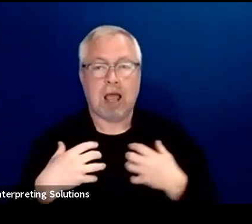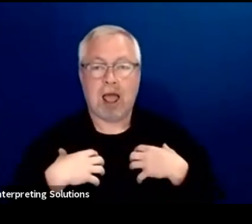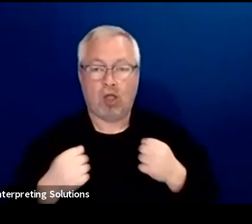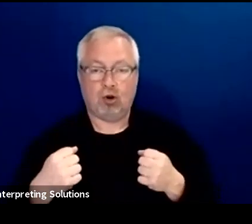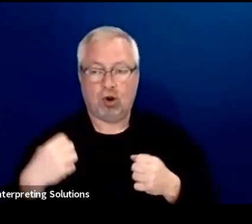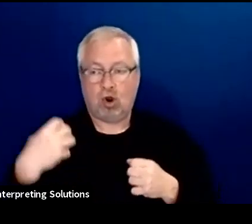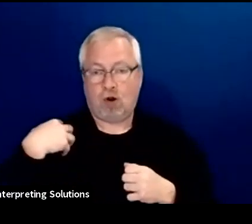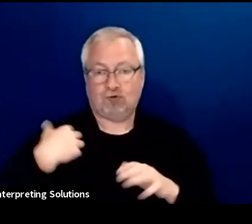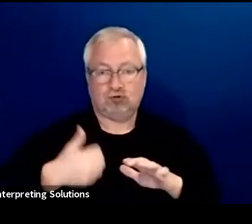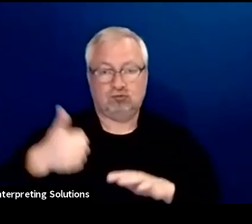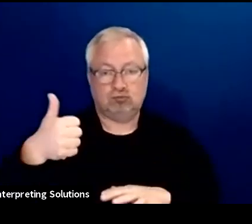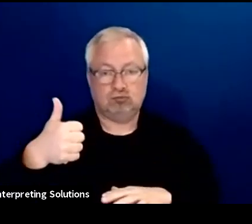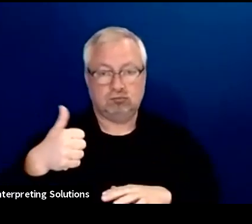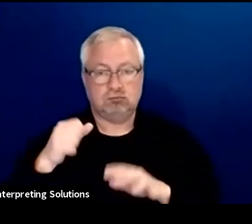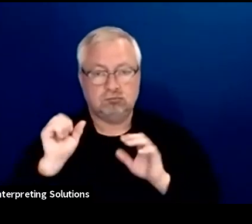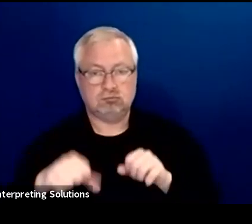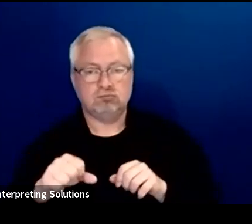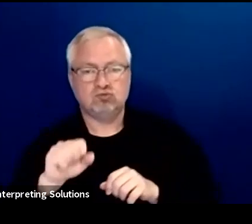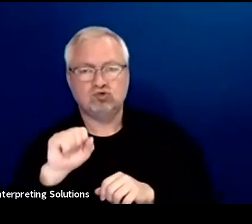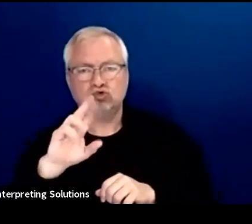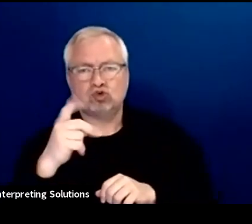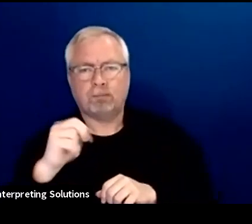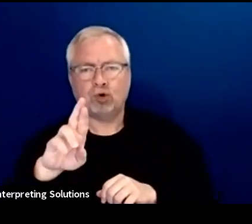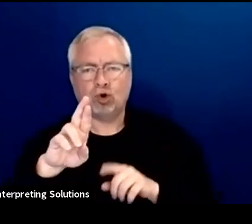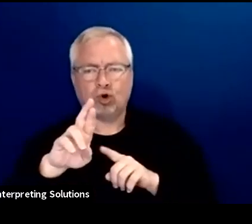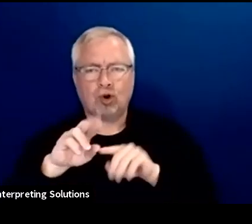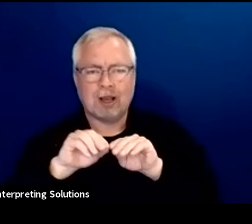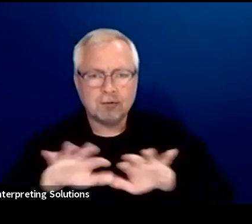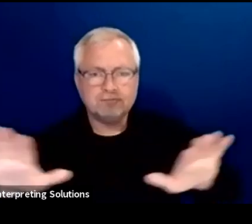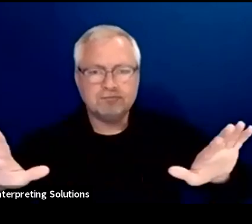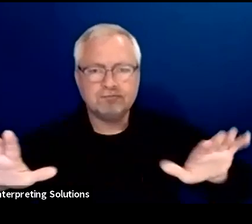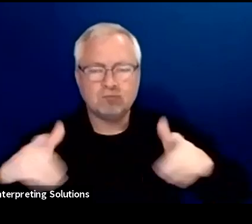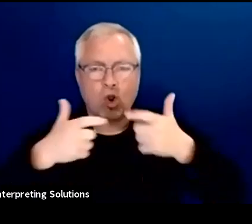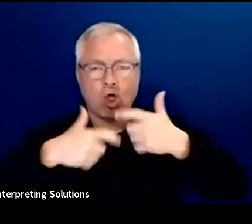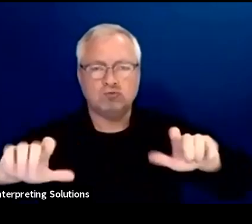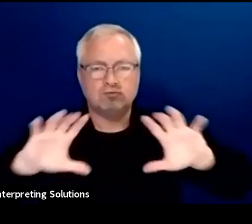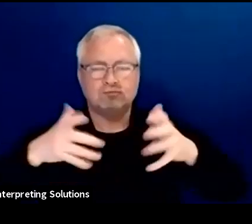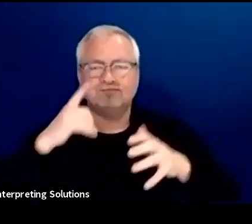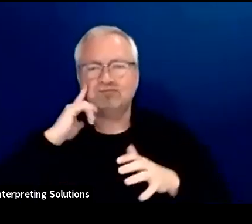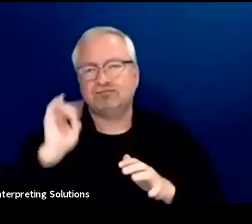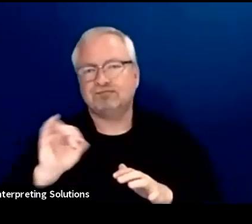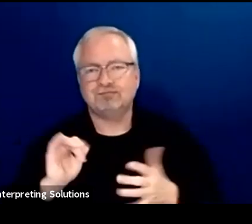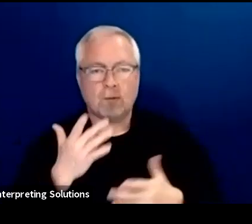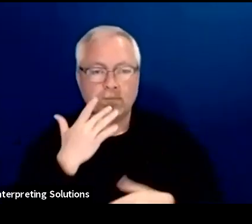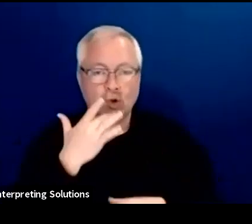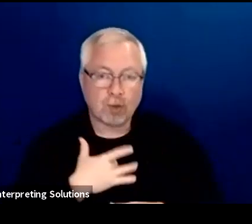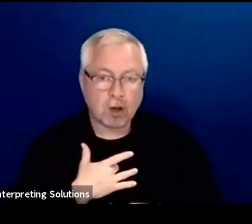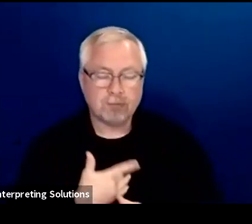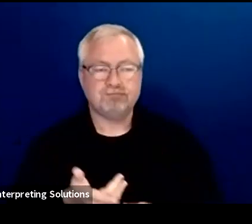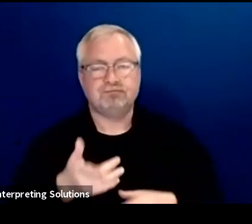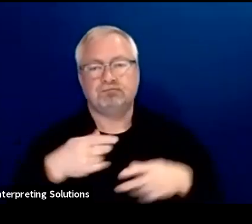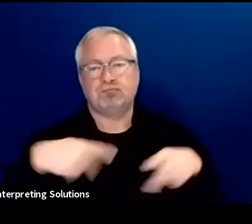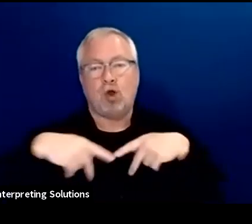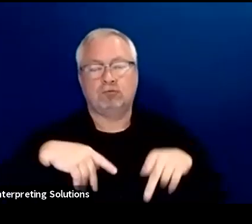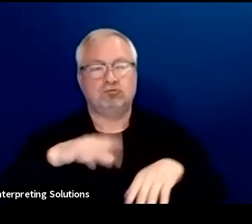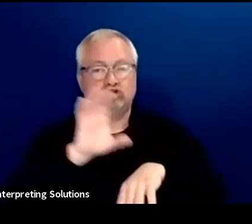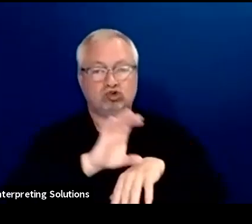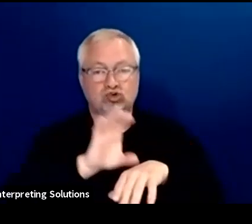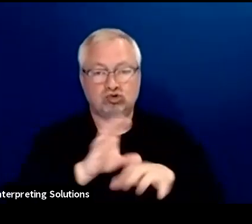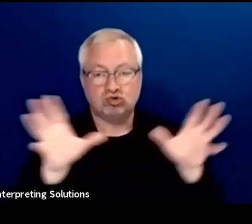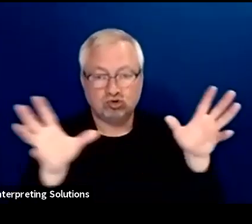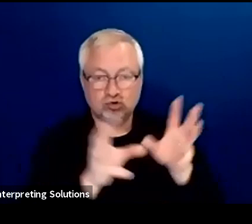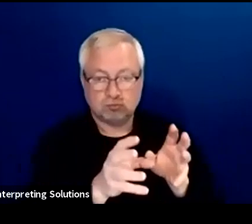events to large gatherings across the country, like maybe a specific birthday party or a church service. Has that determination been made in Minnesota? Is there